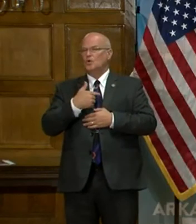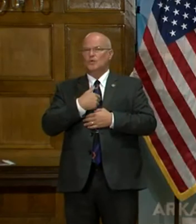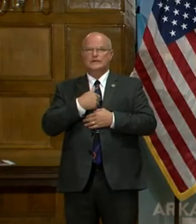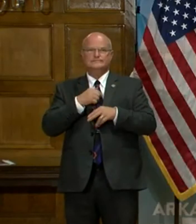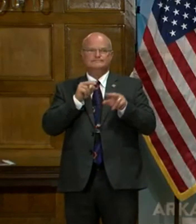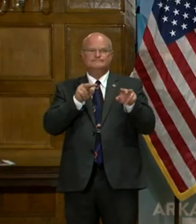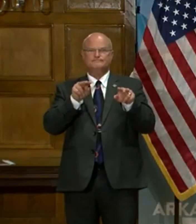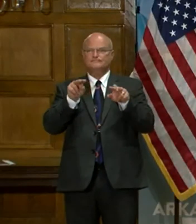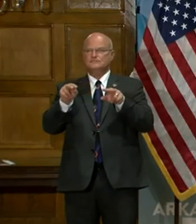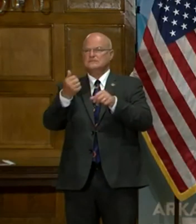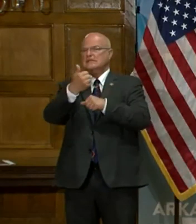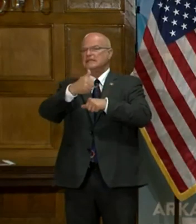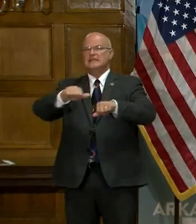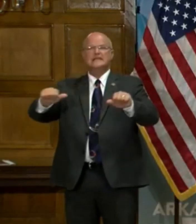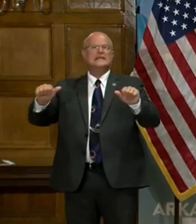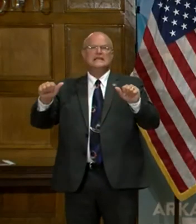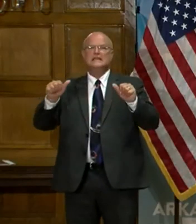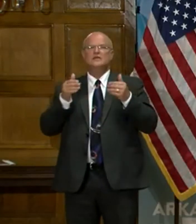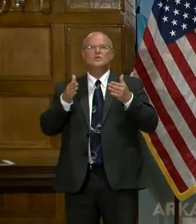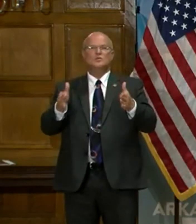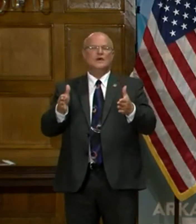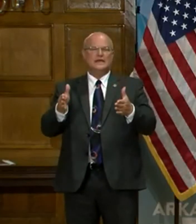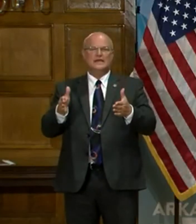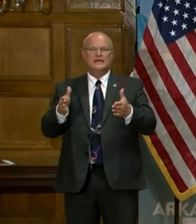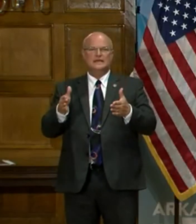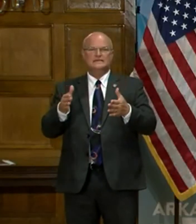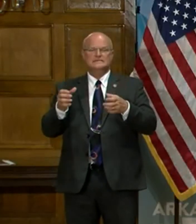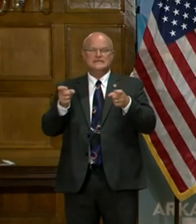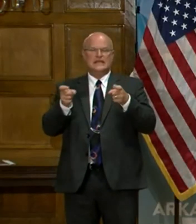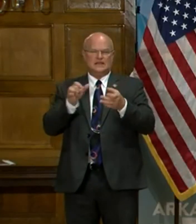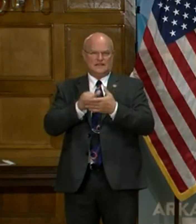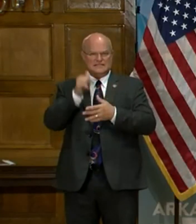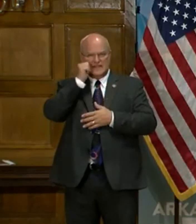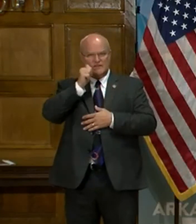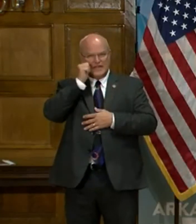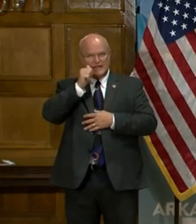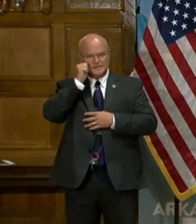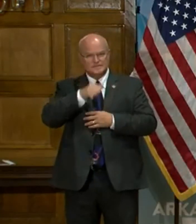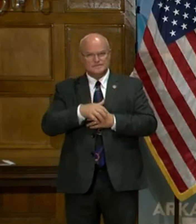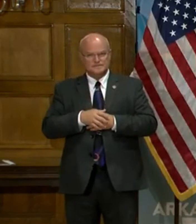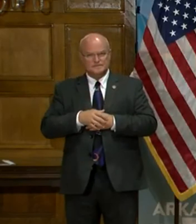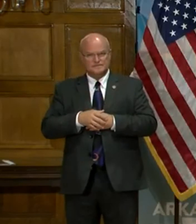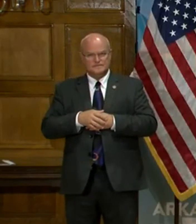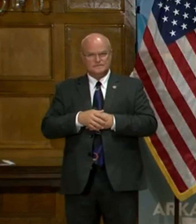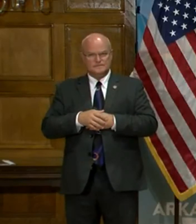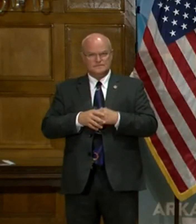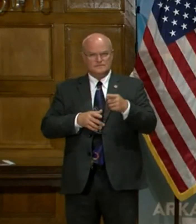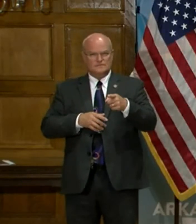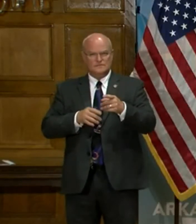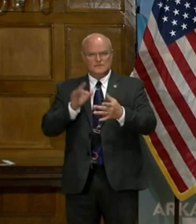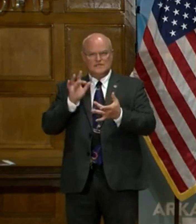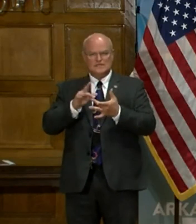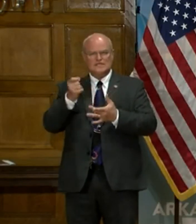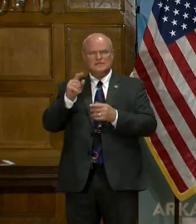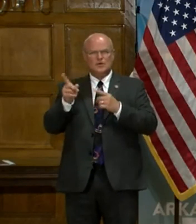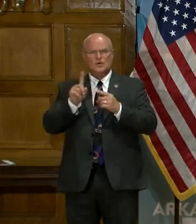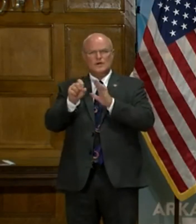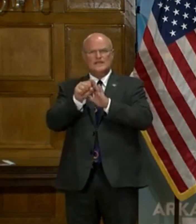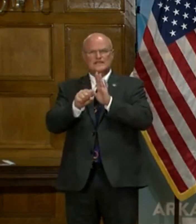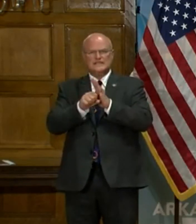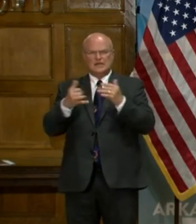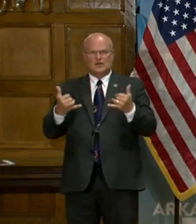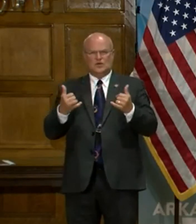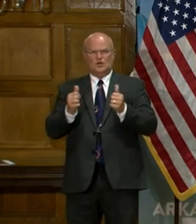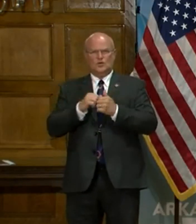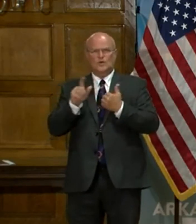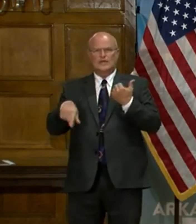looking at any way to get a handle on this every day. You touched on it a little bit, but where's the state